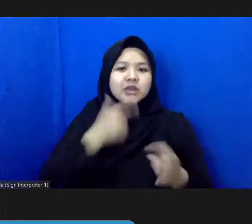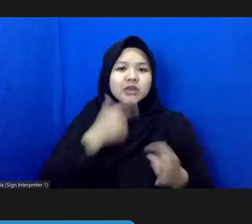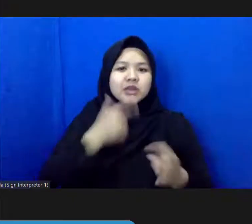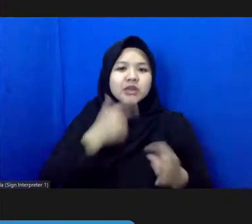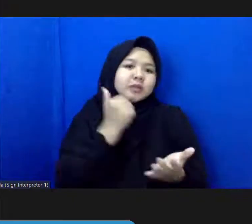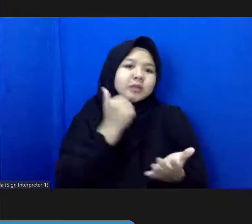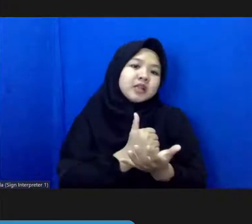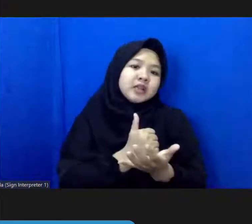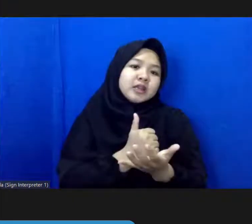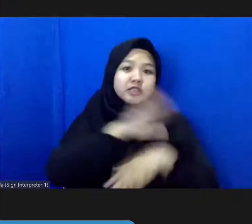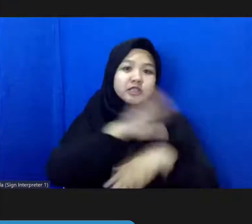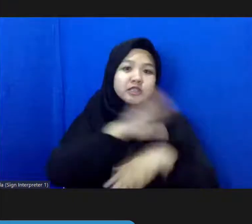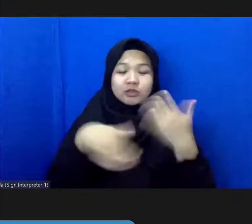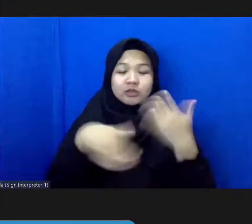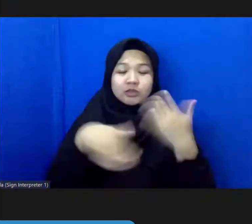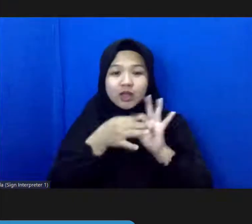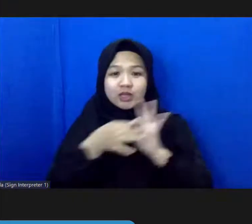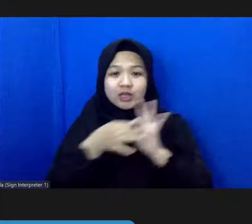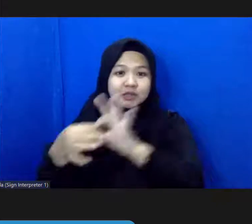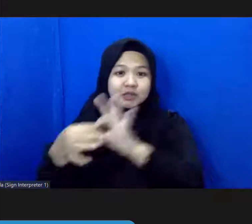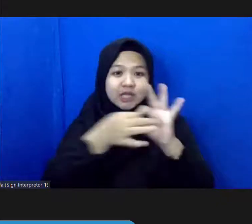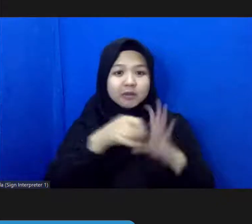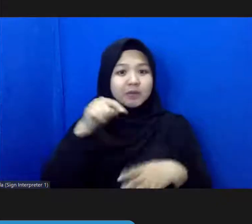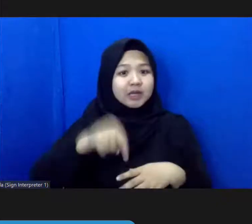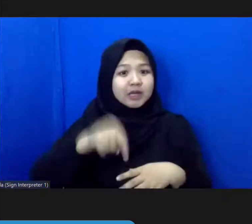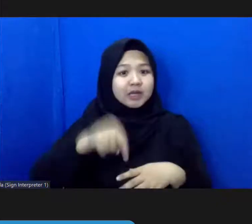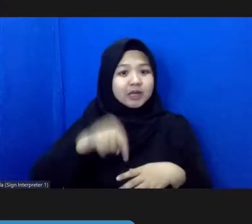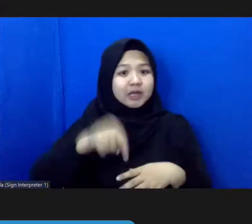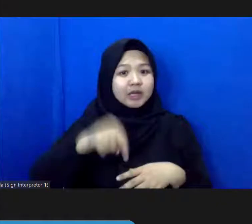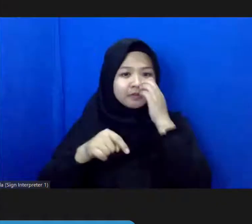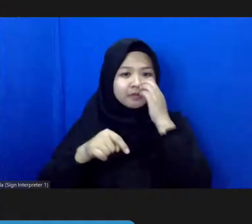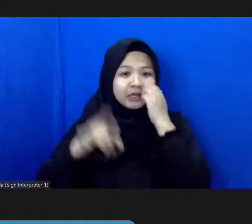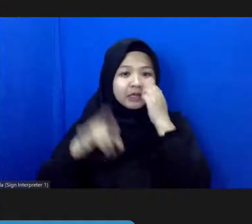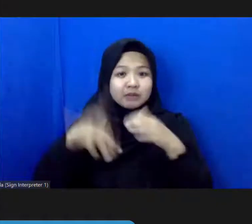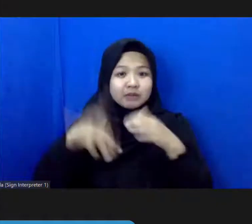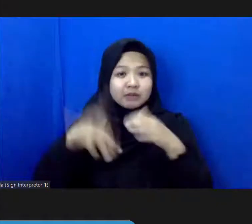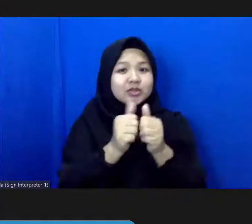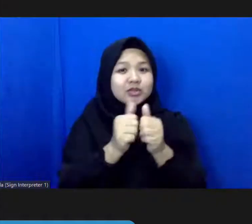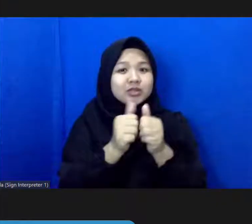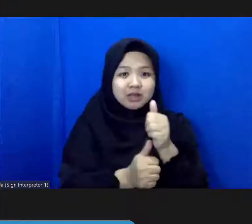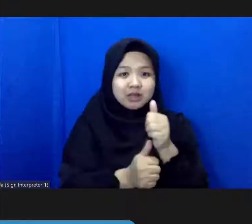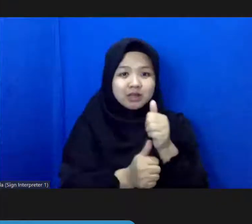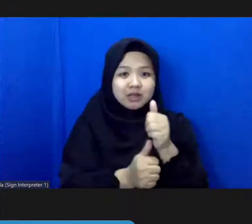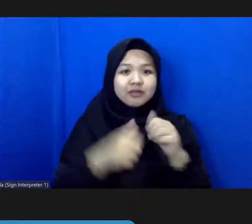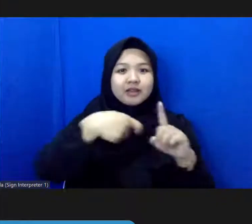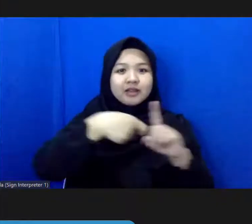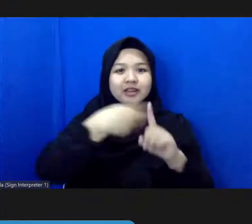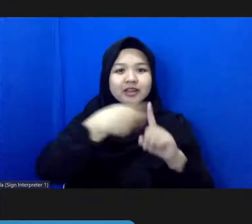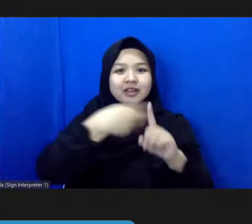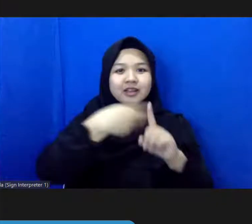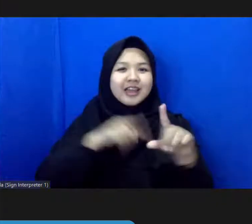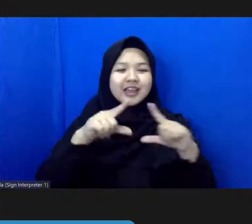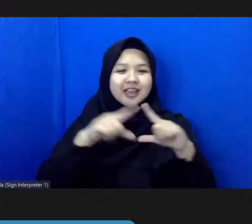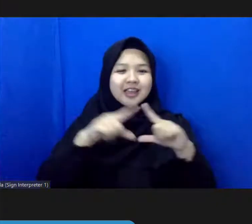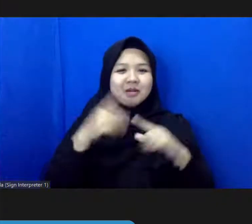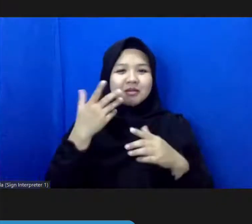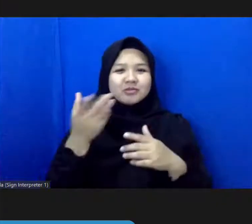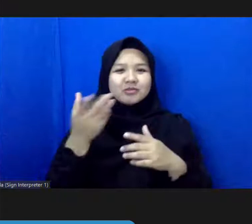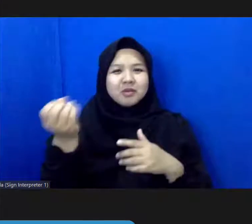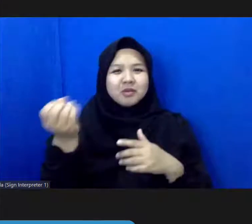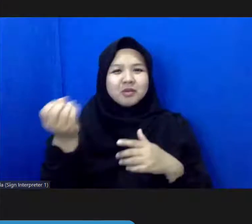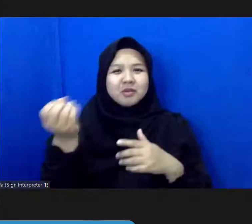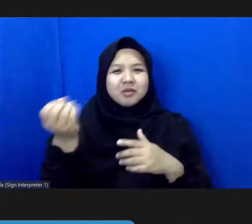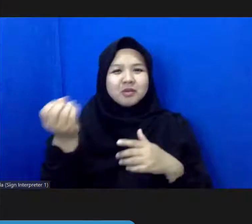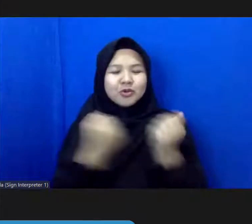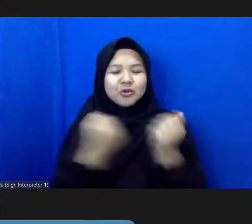of this together, including the staff care and well-being. Yeah, so I think psychosocial support that Mayford is